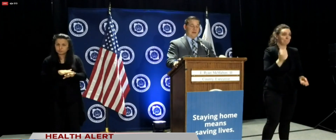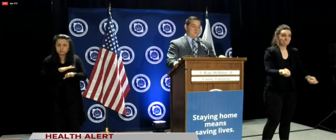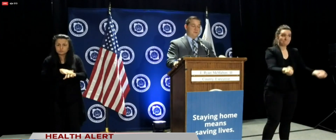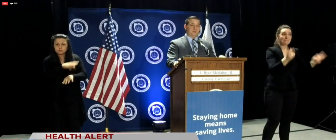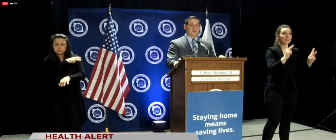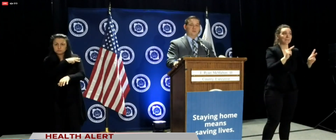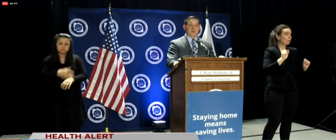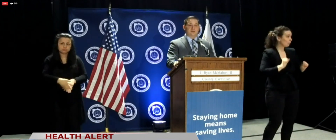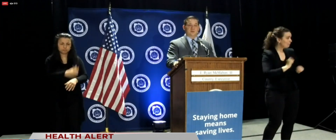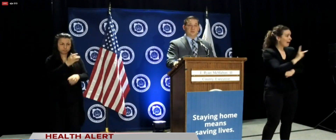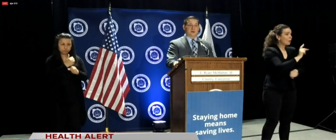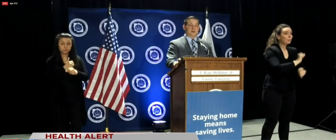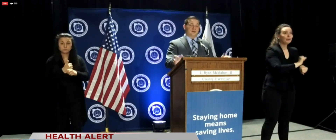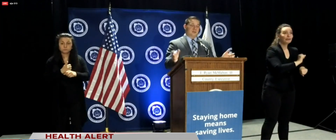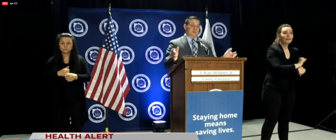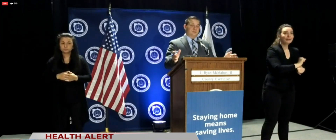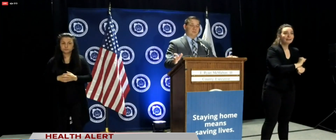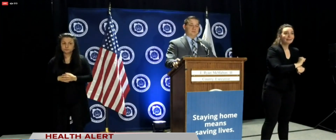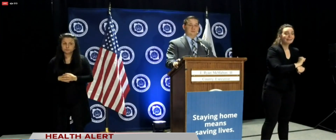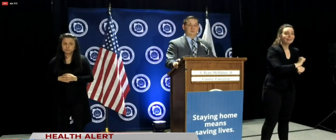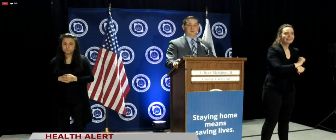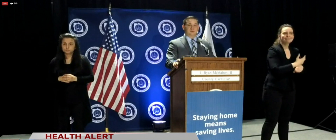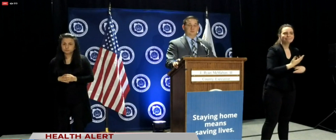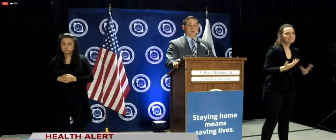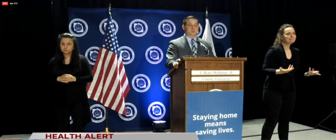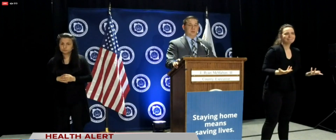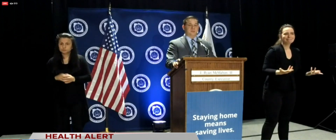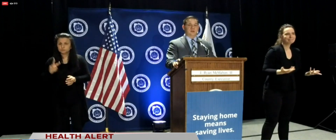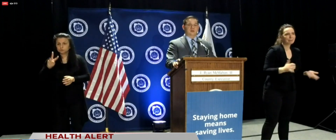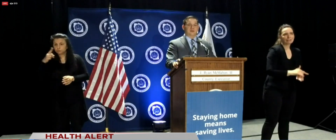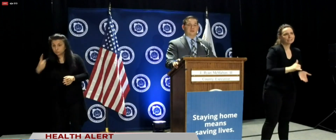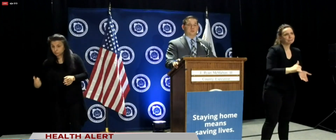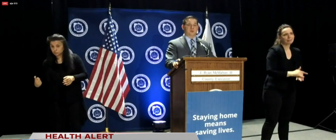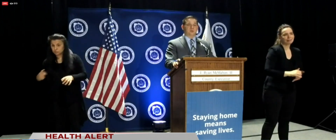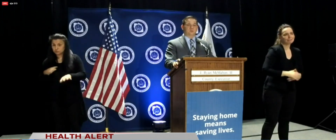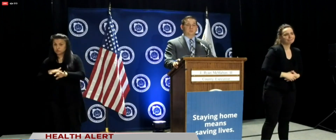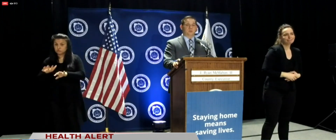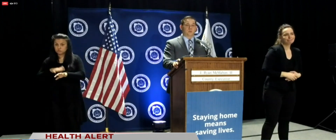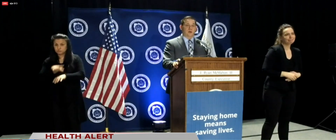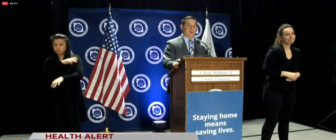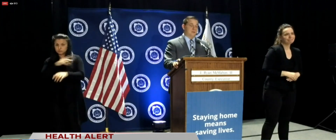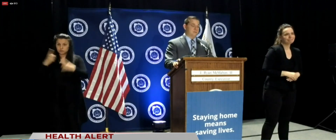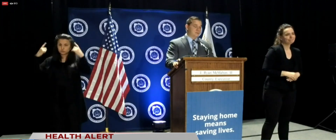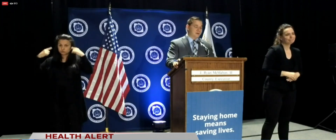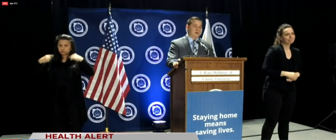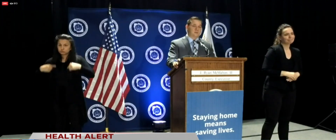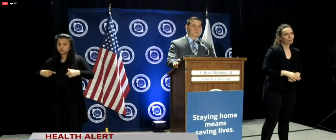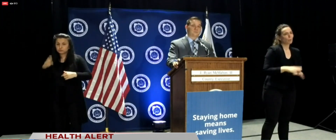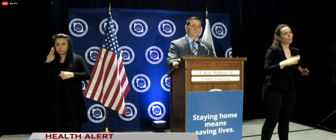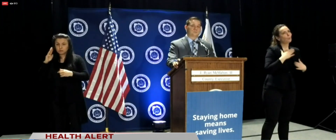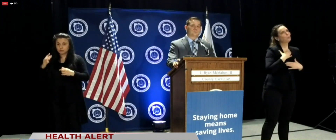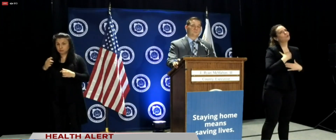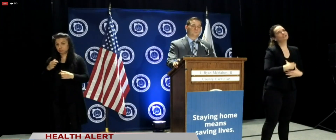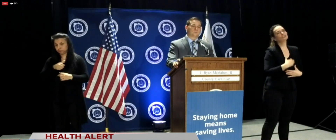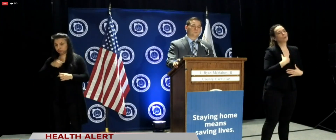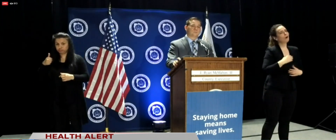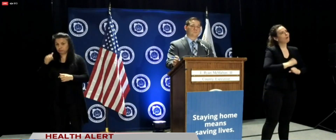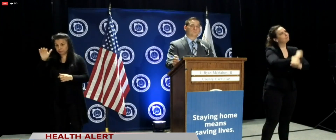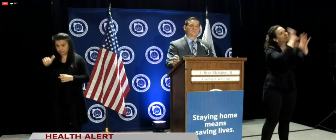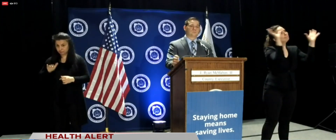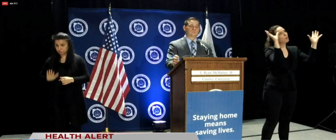there's a lot of people in 2 weeks that are going to be better. You probably starved the virus pretty well in that scenario. Are there any